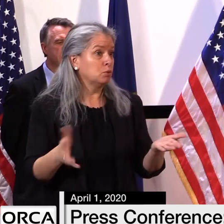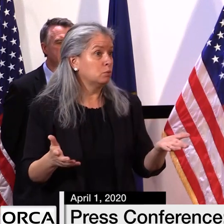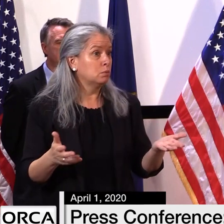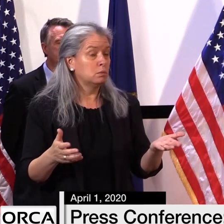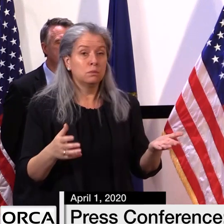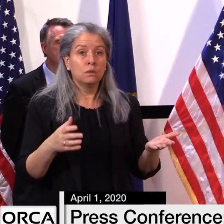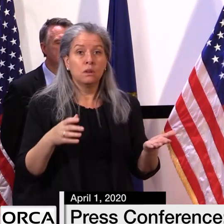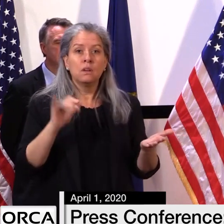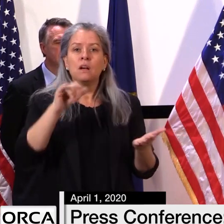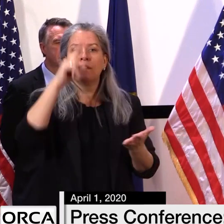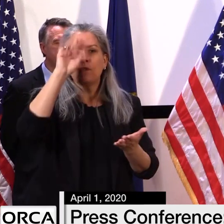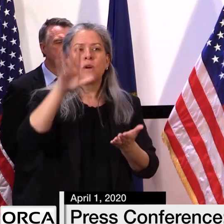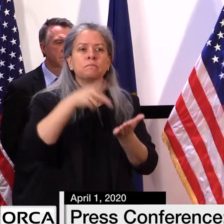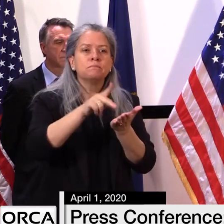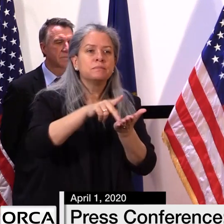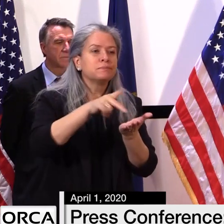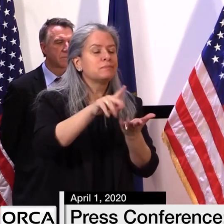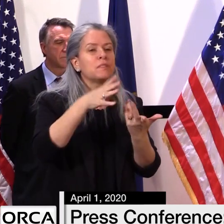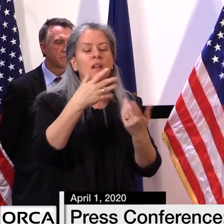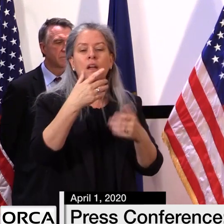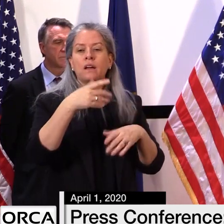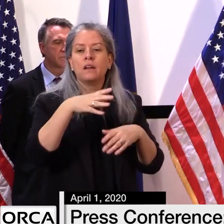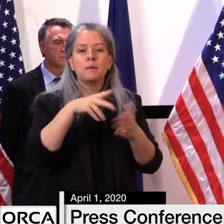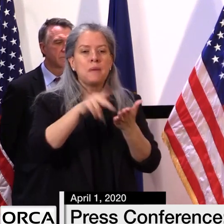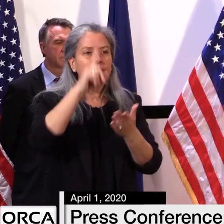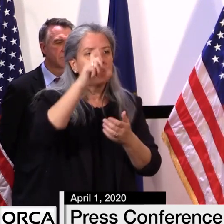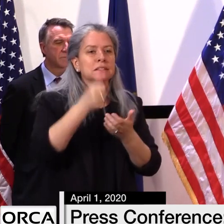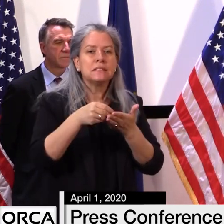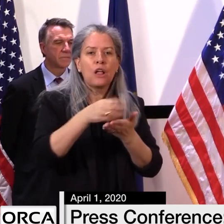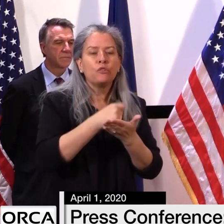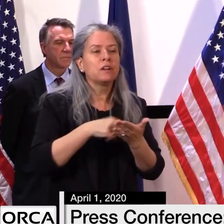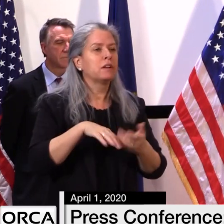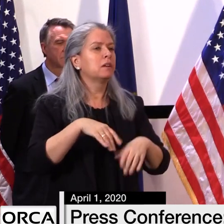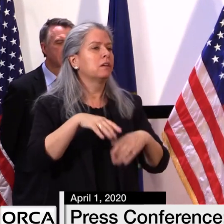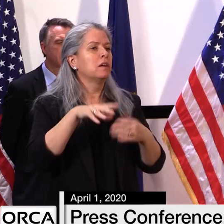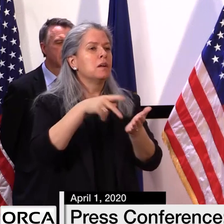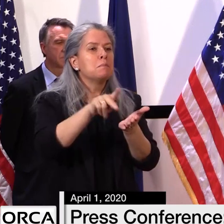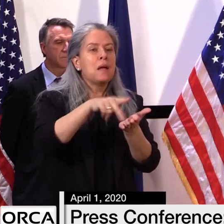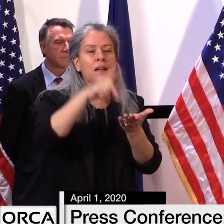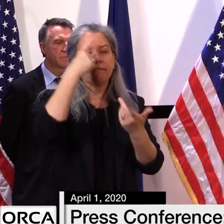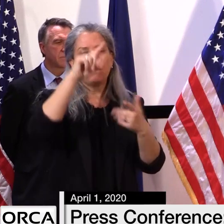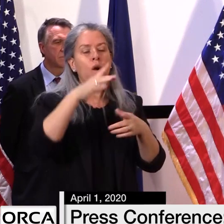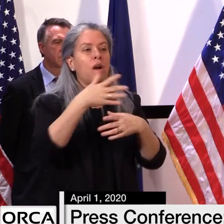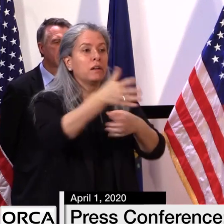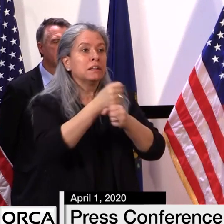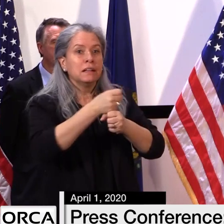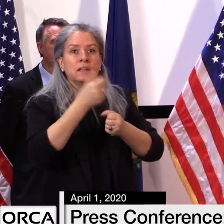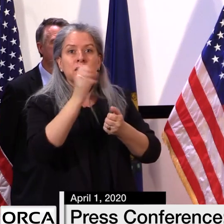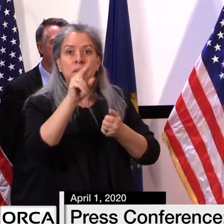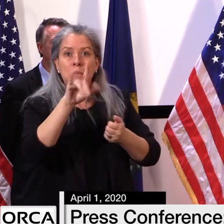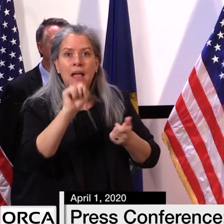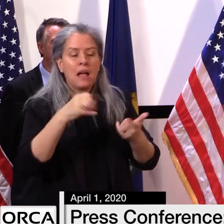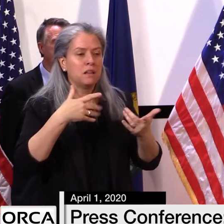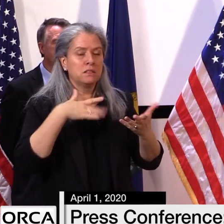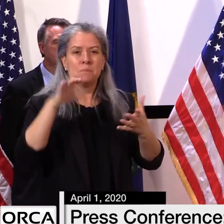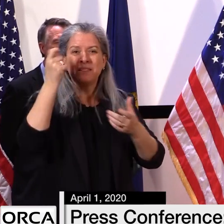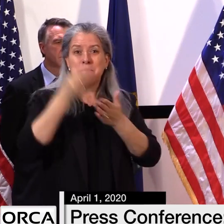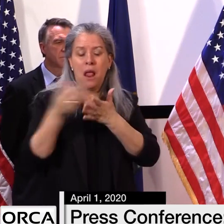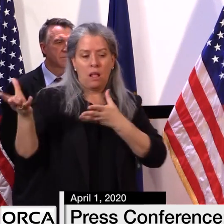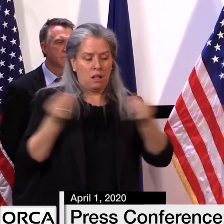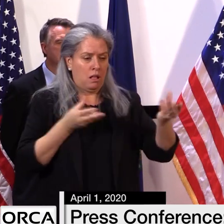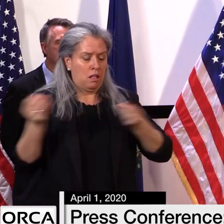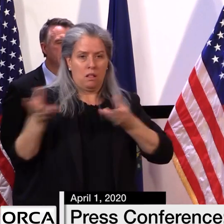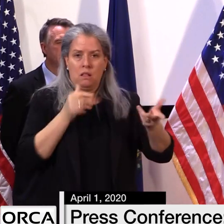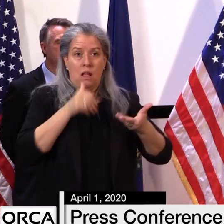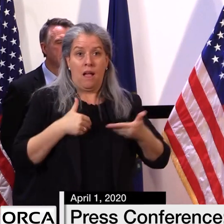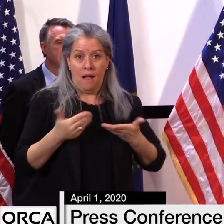leave, meet increased production costs due to supply chain disruptions, or pay business obligations, including debts,